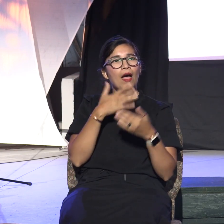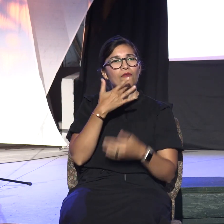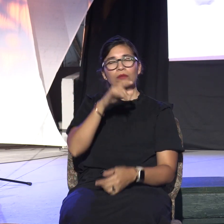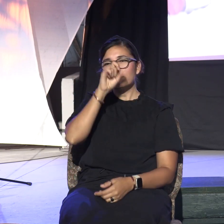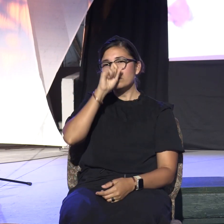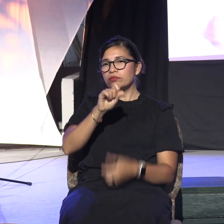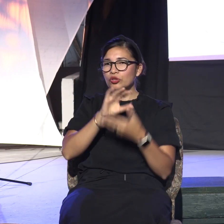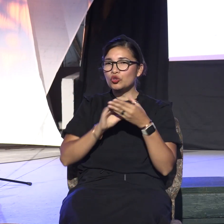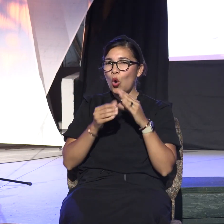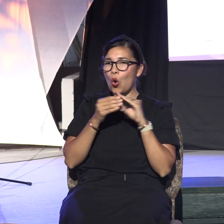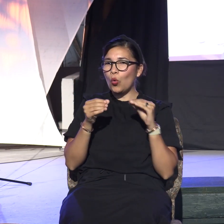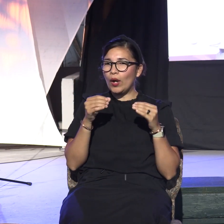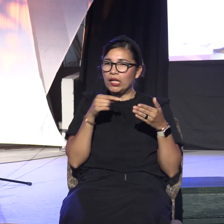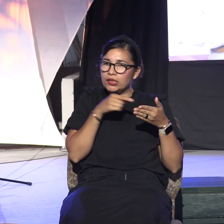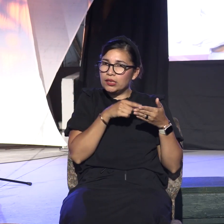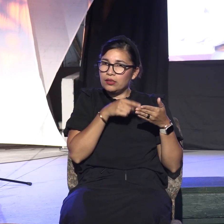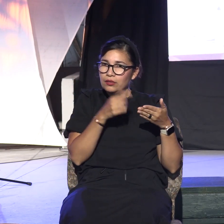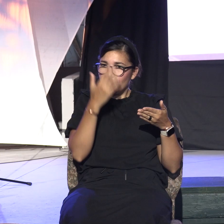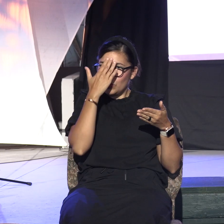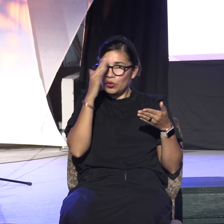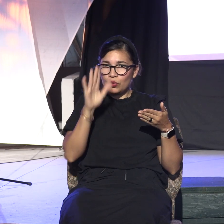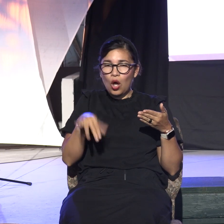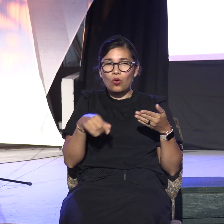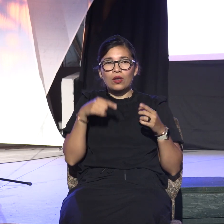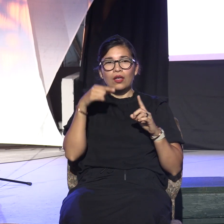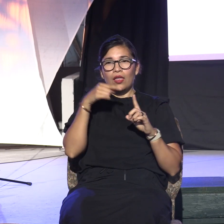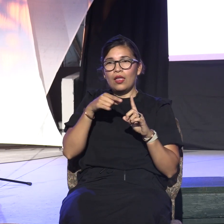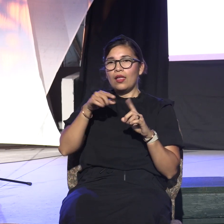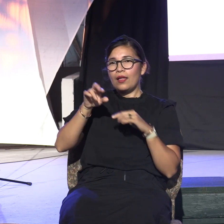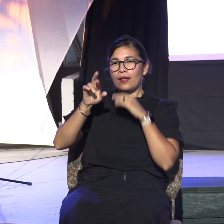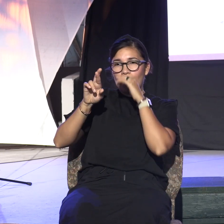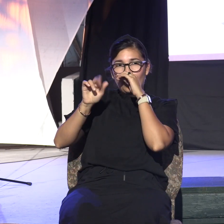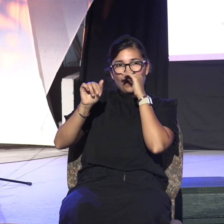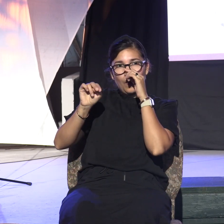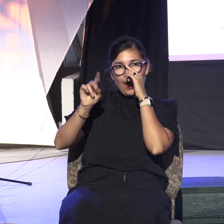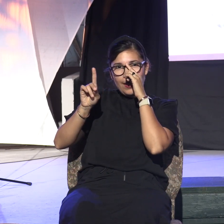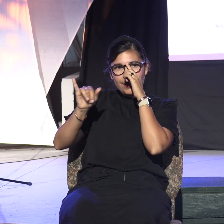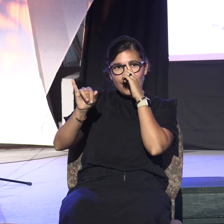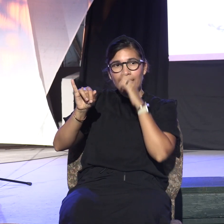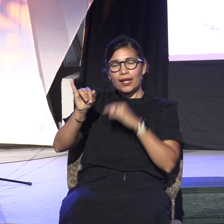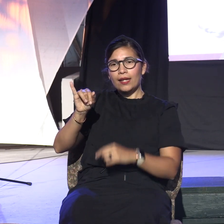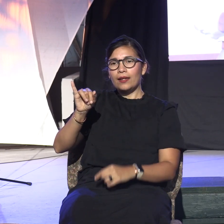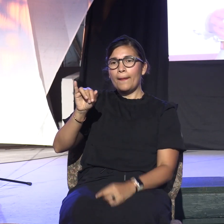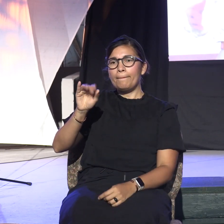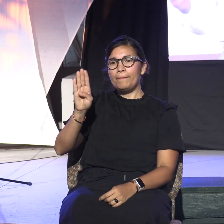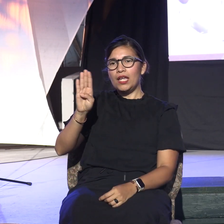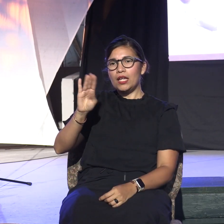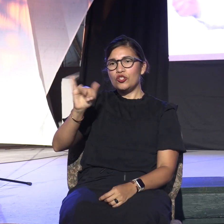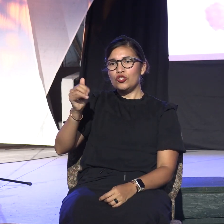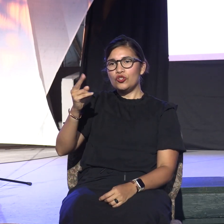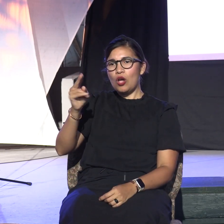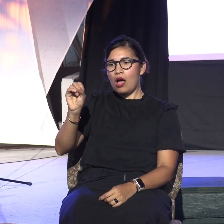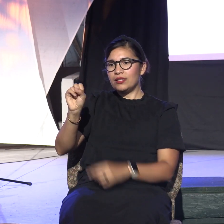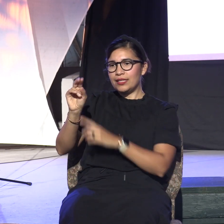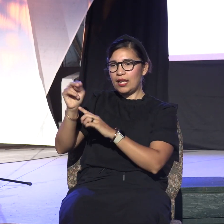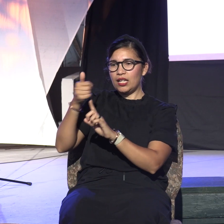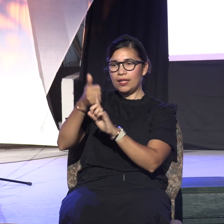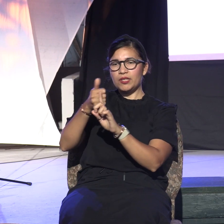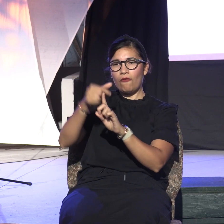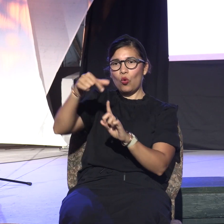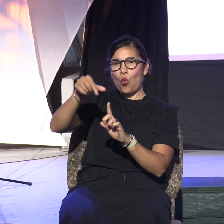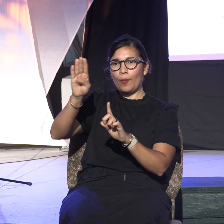was a quarterback at Oklahoma State University, a mediocre athlete on a less than average team that